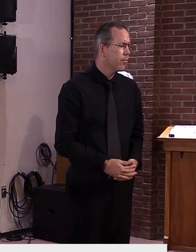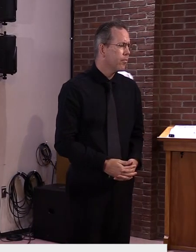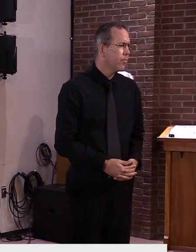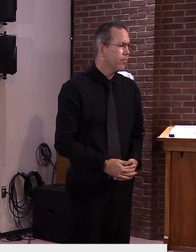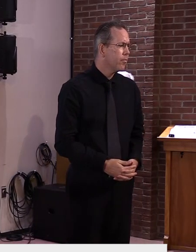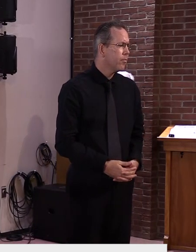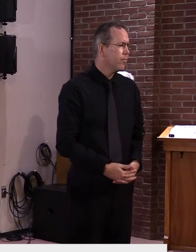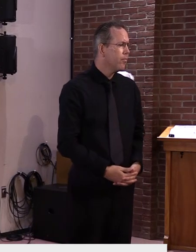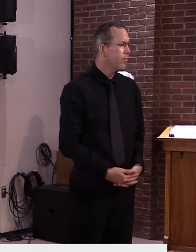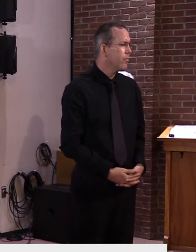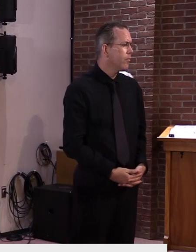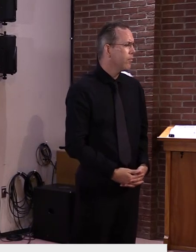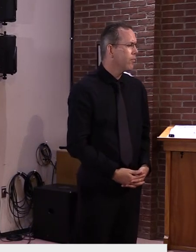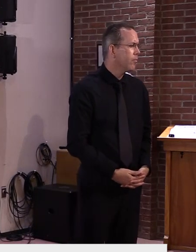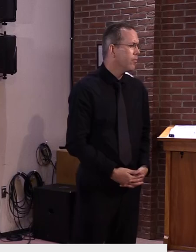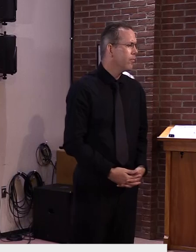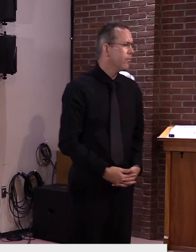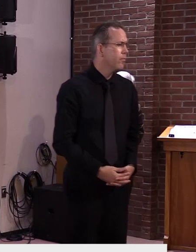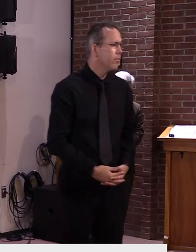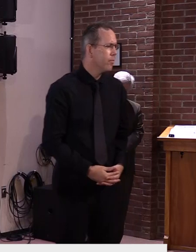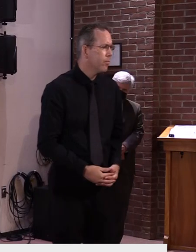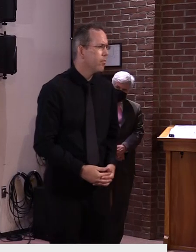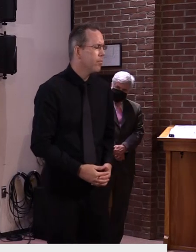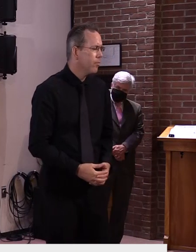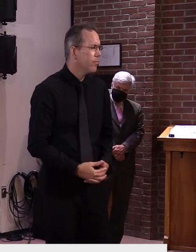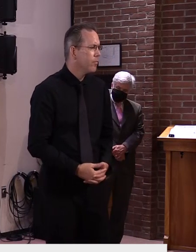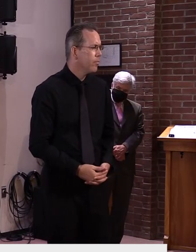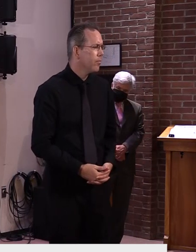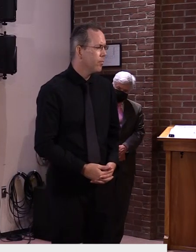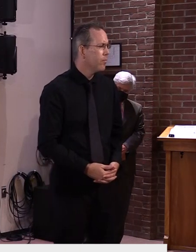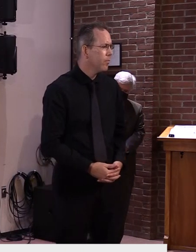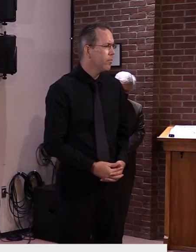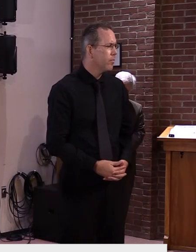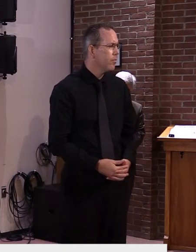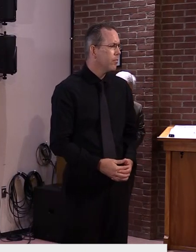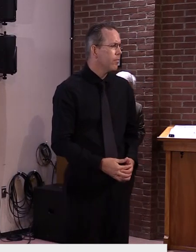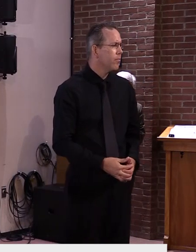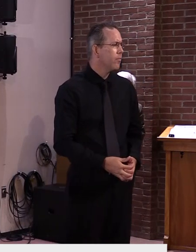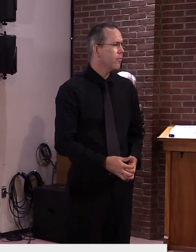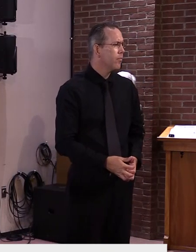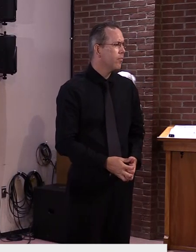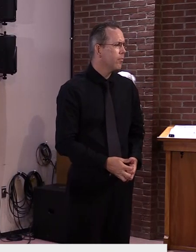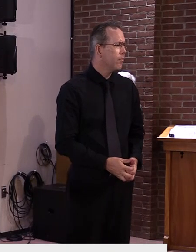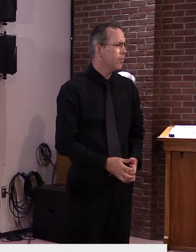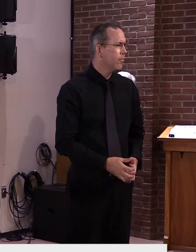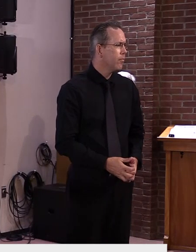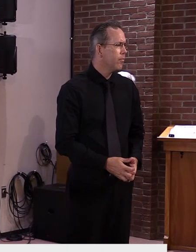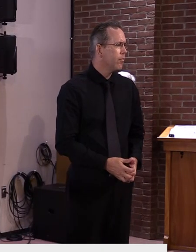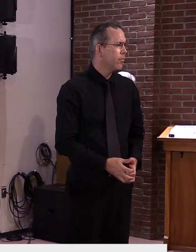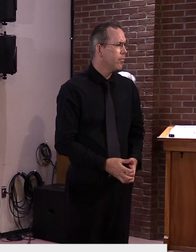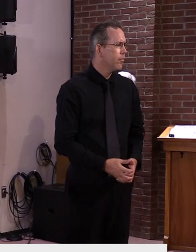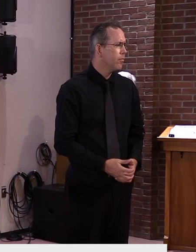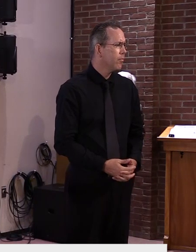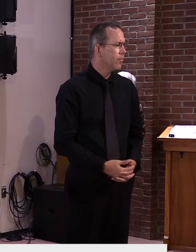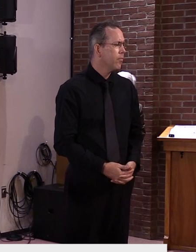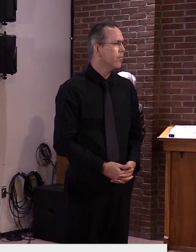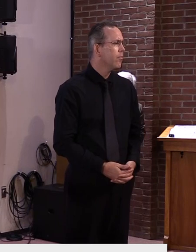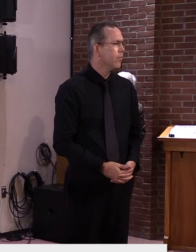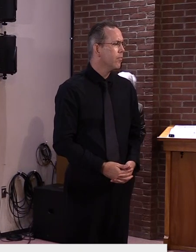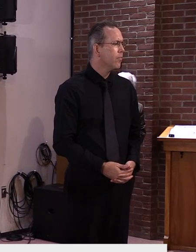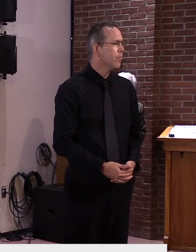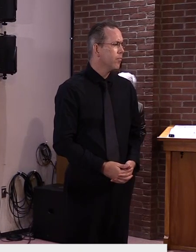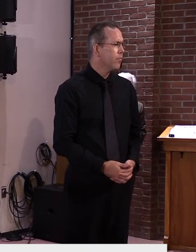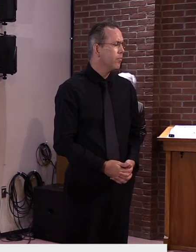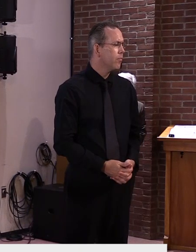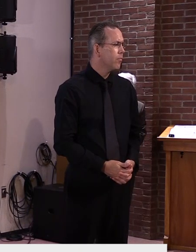federal troops into those communities? Obviously, Vermont doesn't have any cities with such unrest. Nevertheless, what